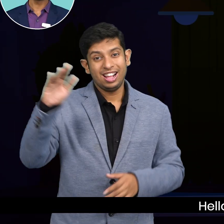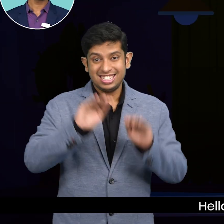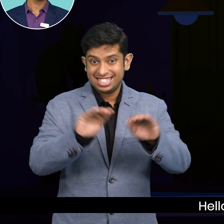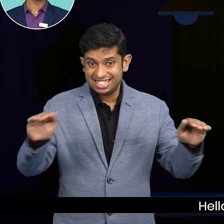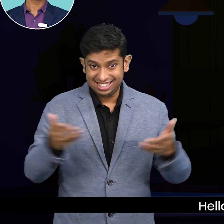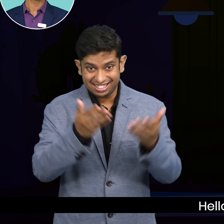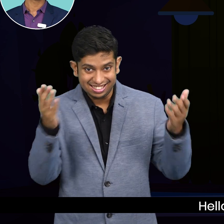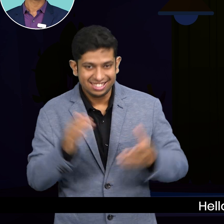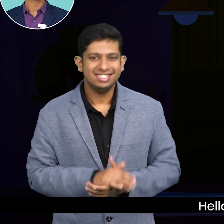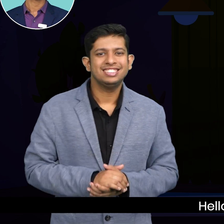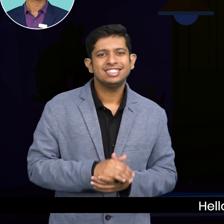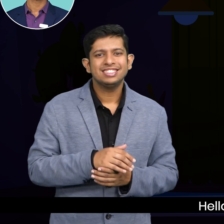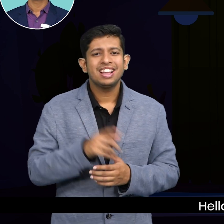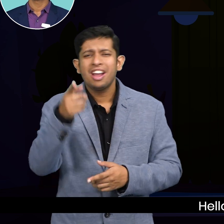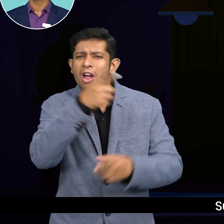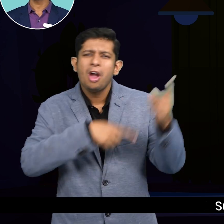Hello children.